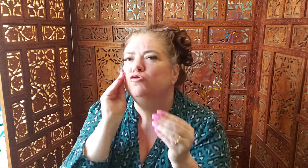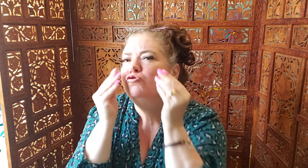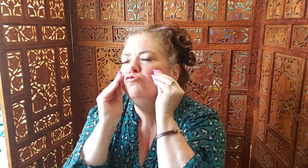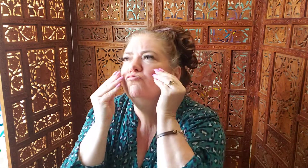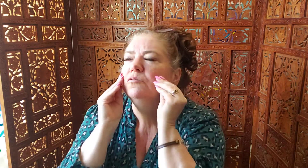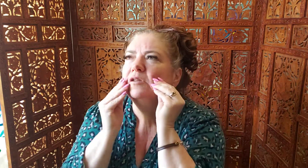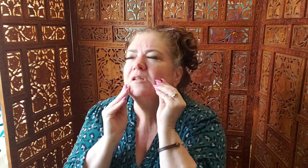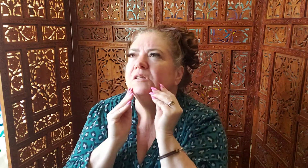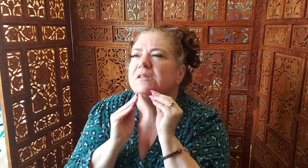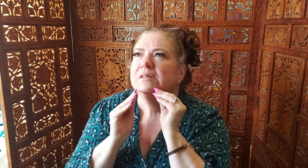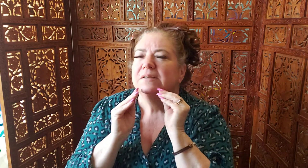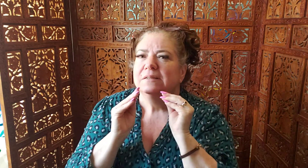George is very special.